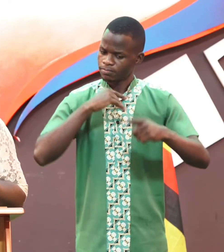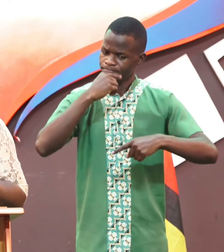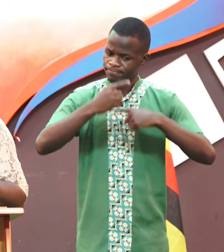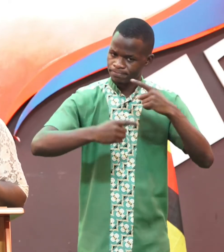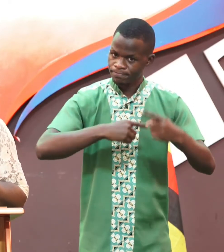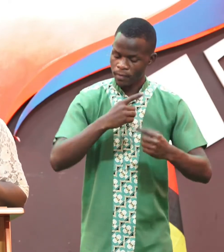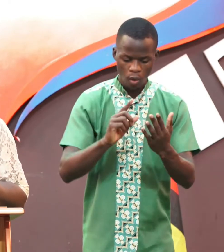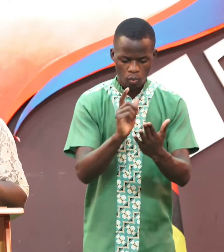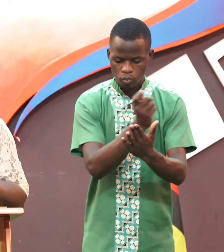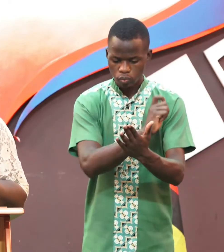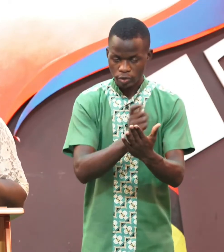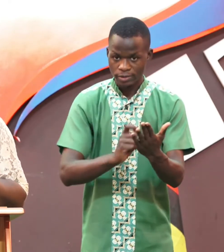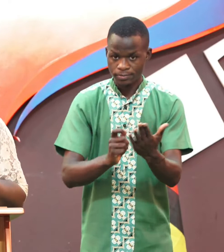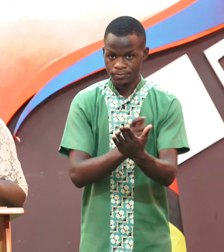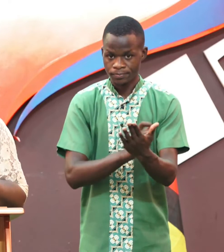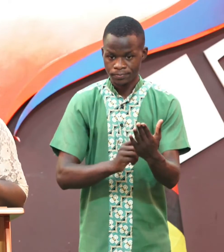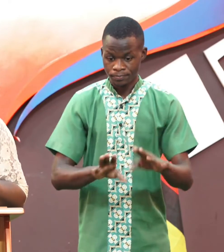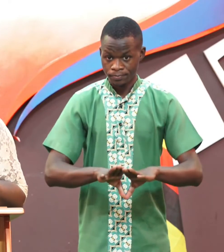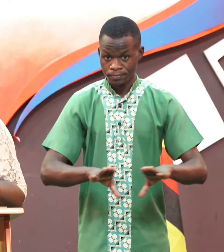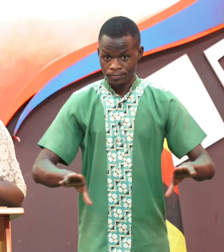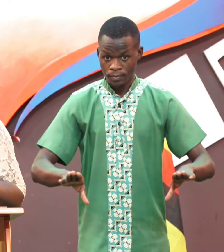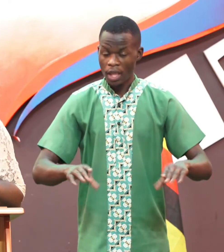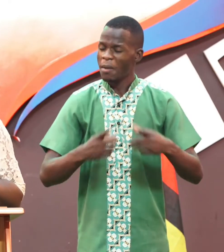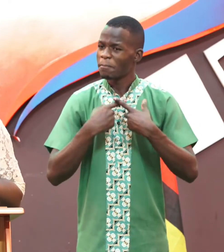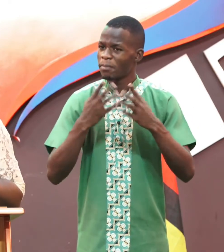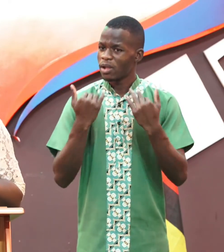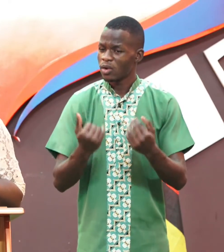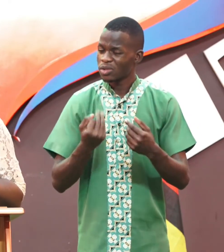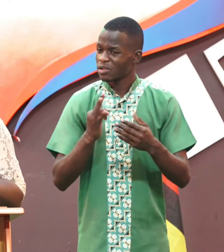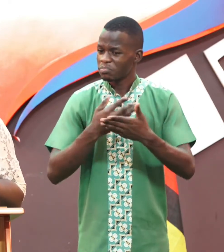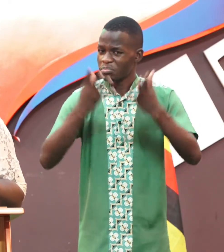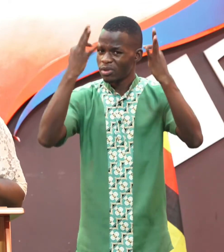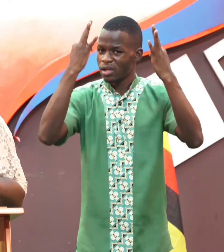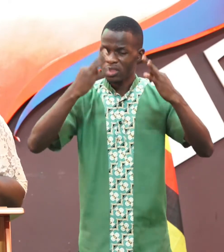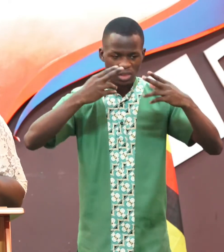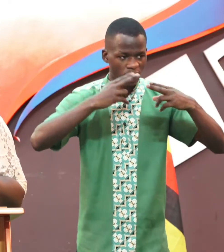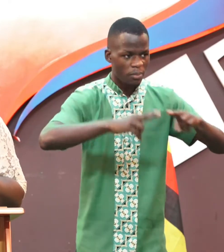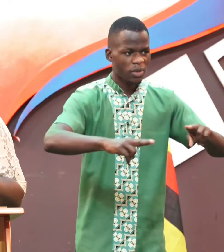was only writing on the